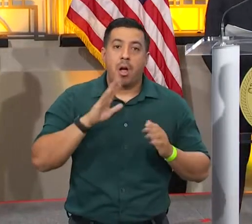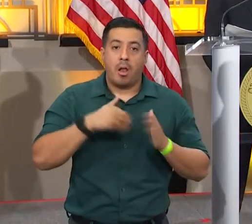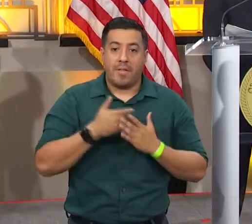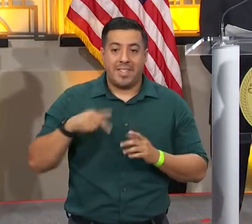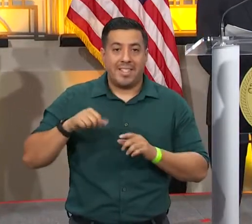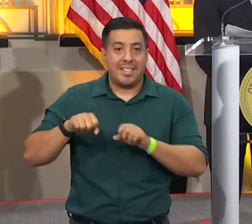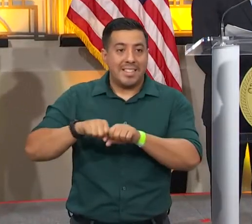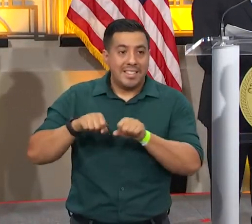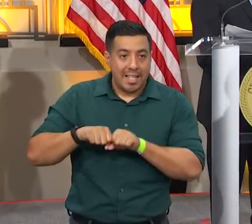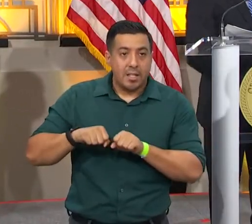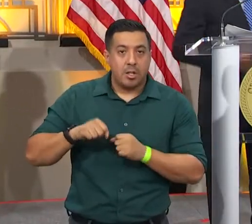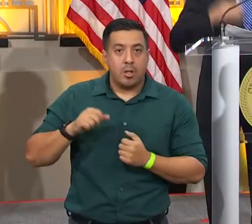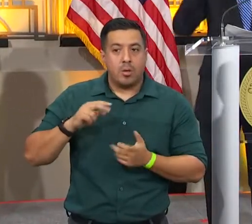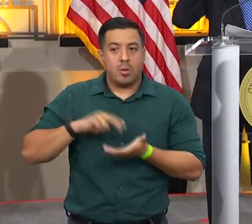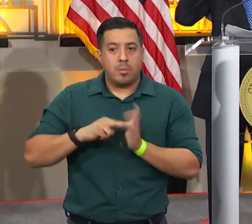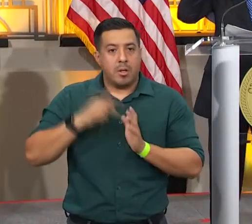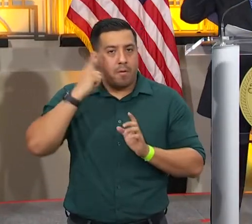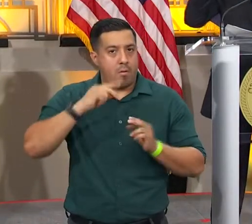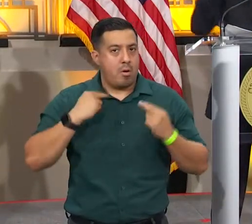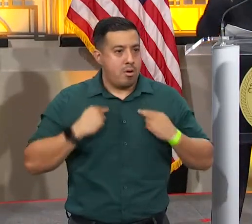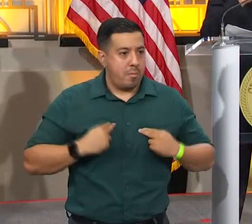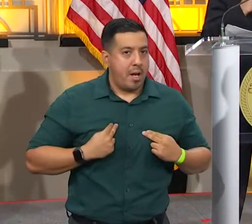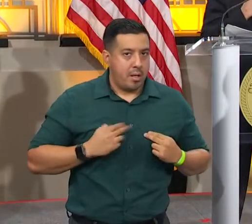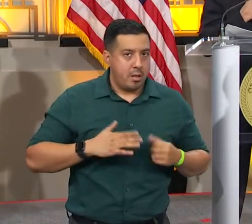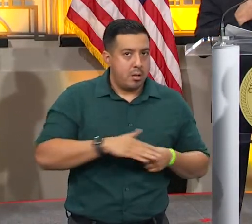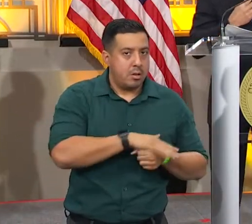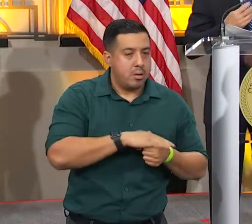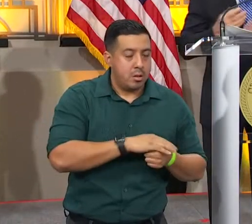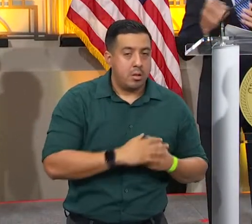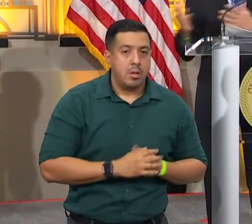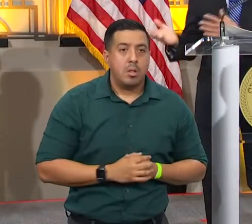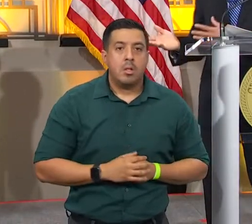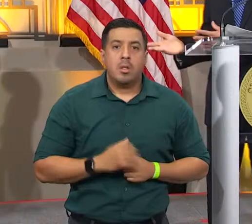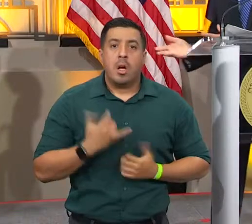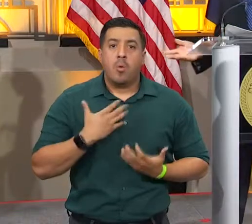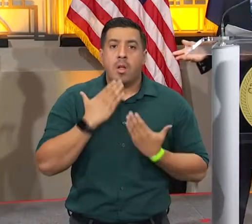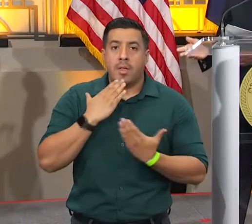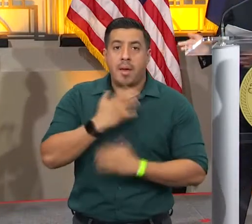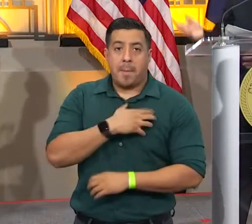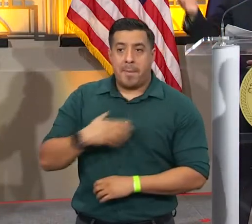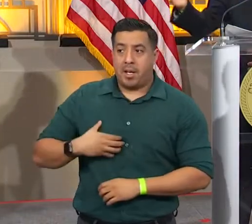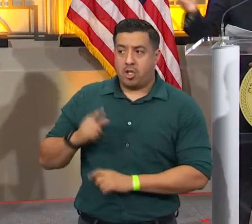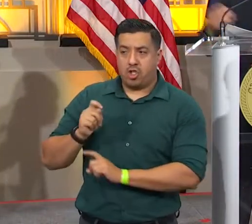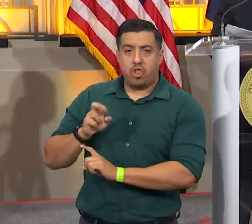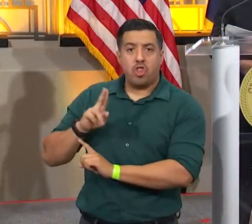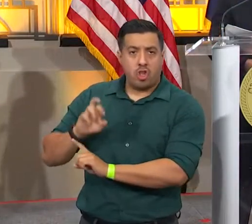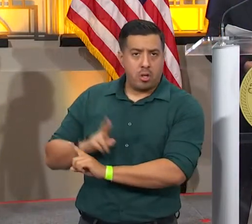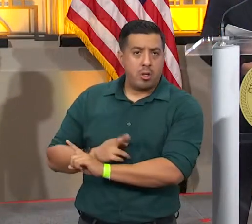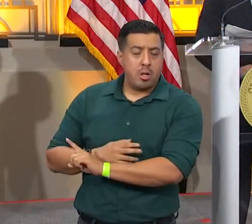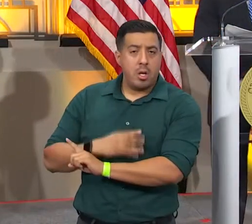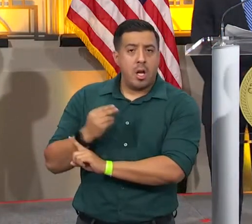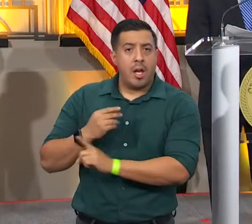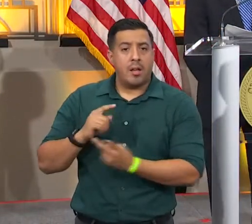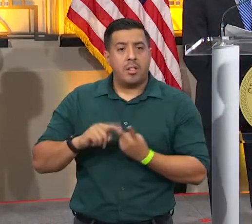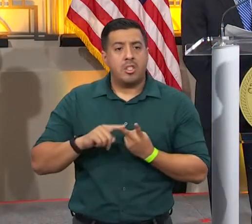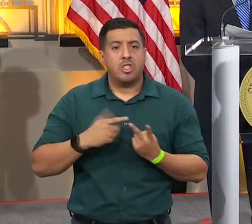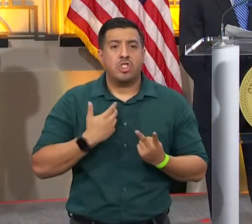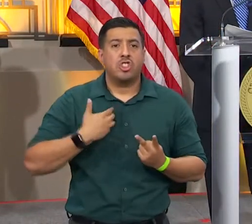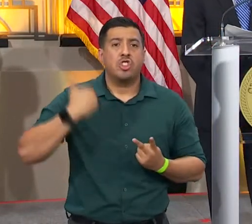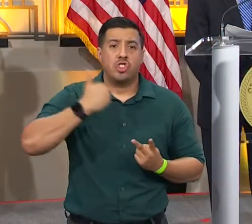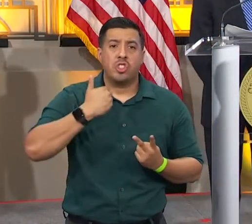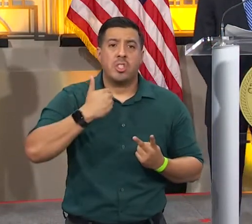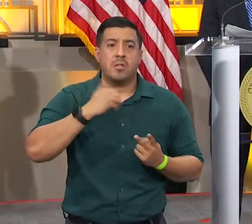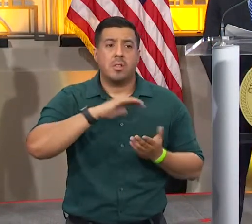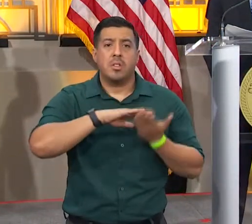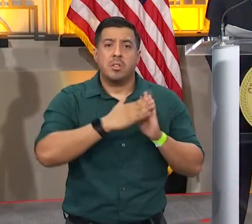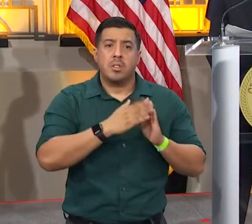Station and what it means to humanity. I want to thank Mayor Turner, and I want to thank our Chief Development Officer of the